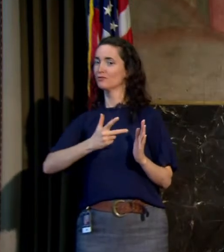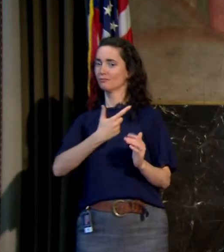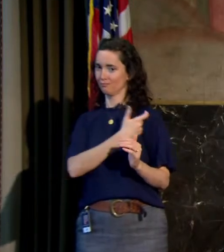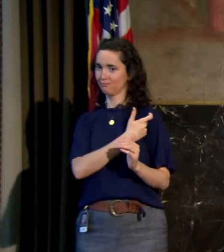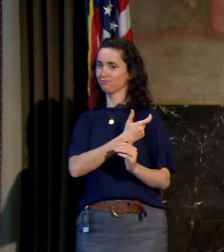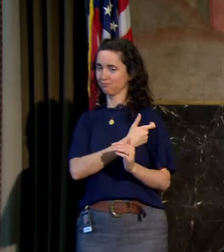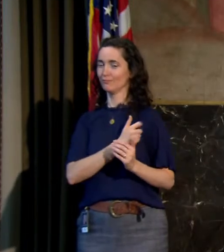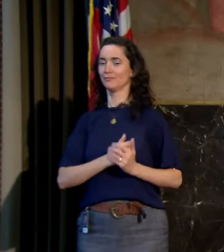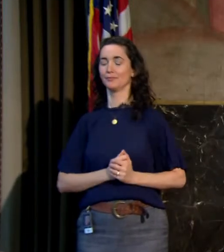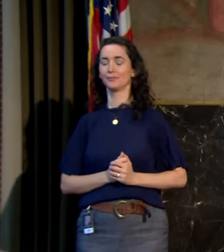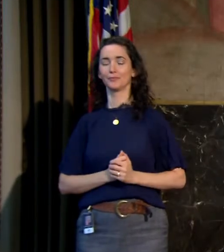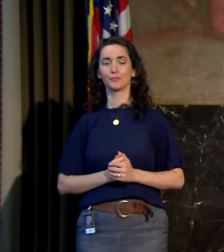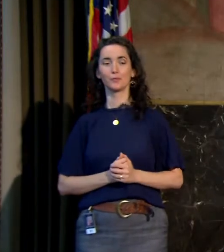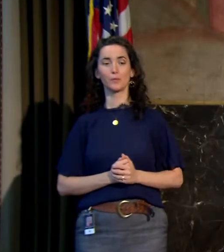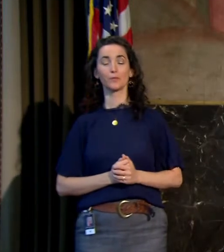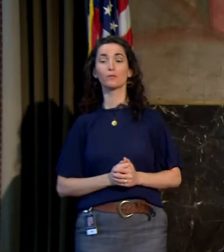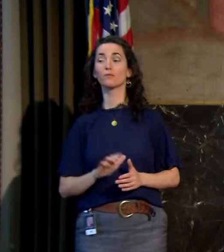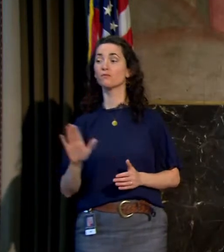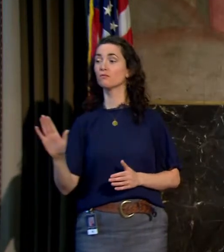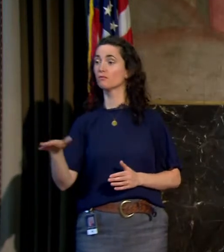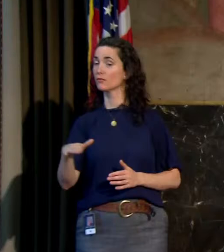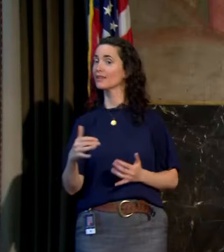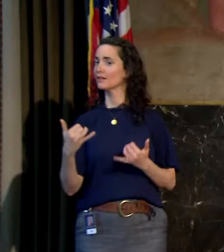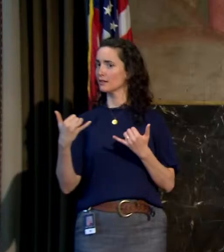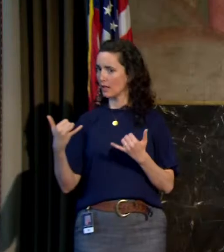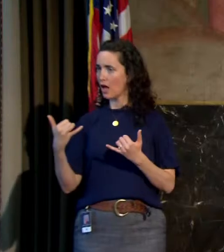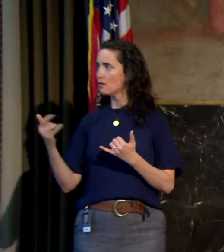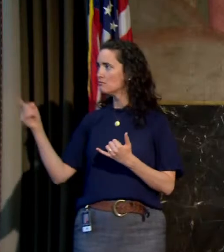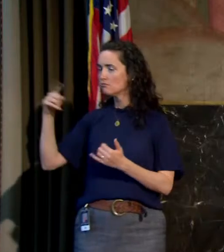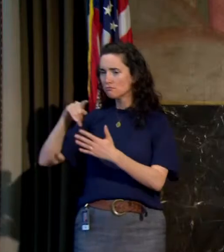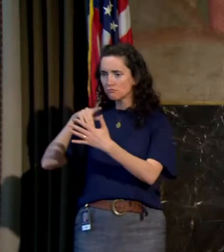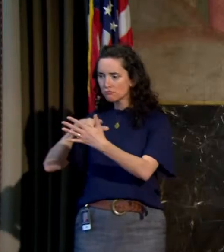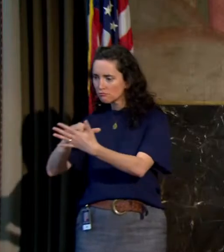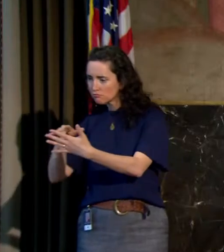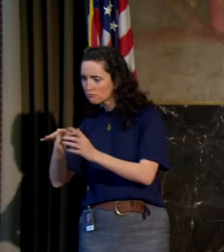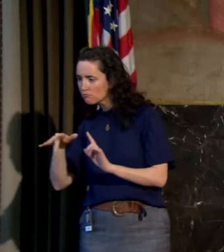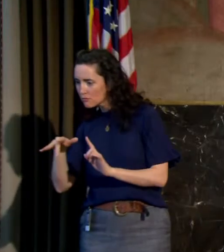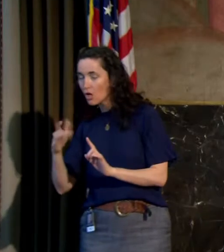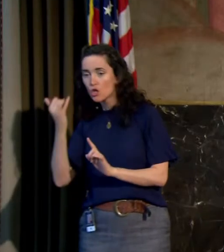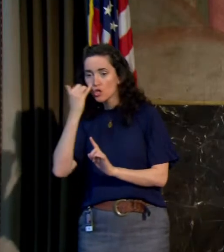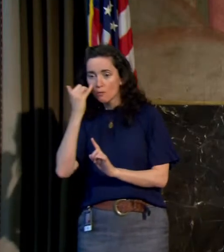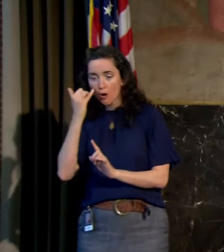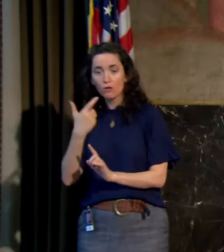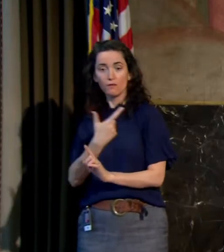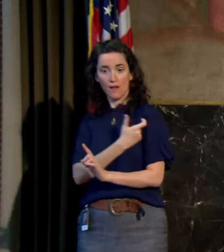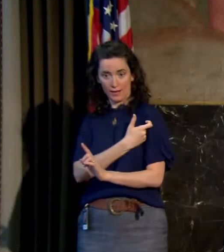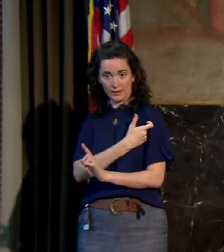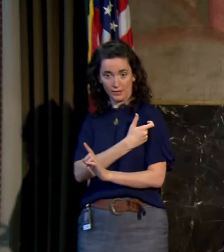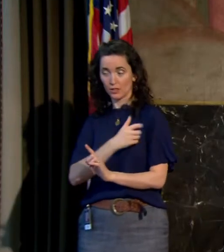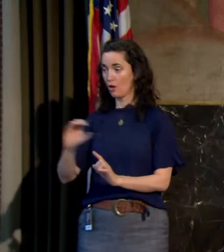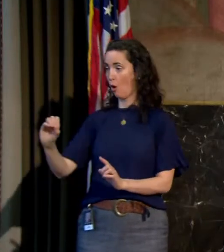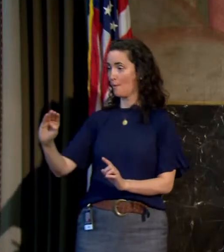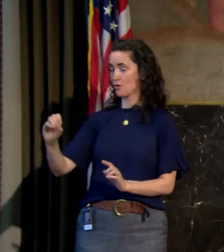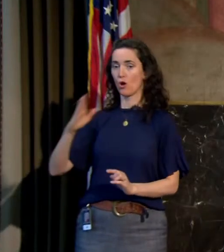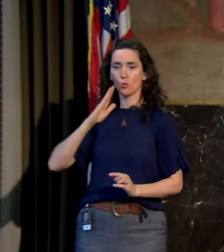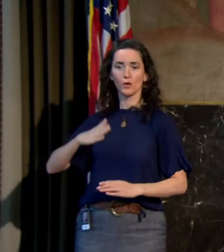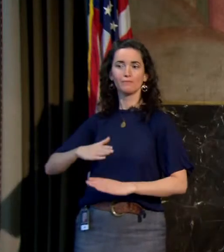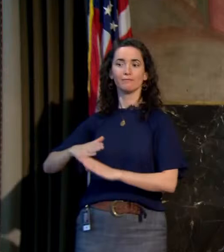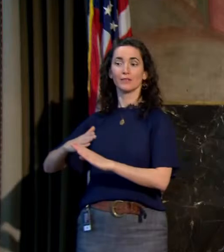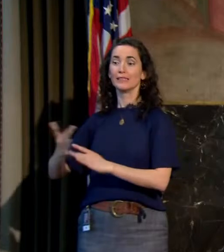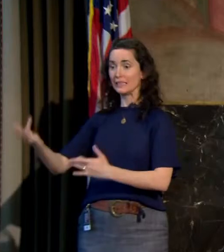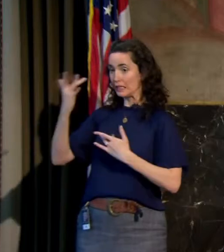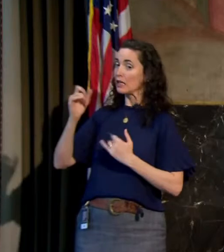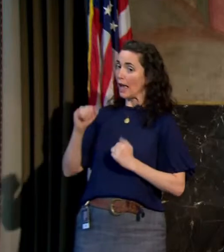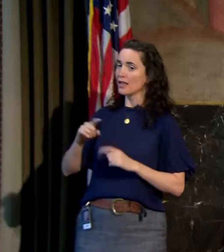Thirdly, current vaccines do protect against severe illness, hospitalizations, and deaths due to infection with the Omicron